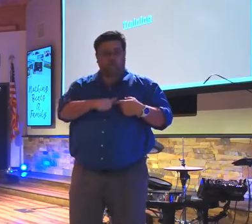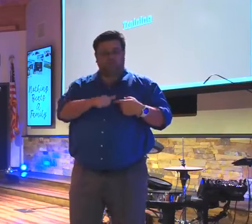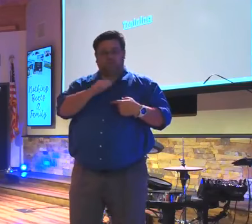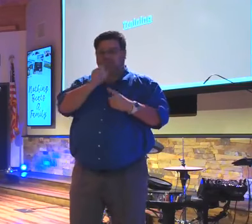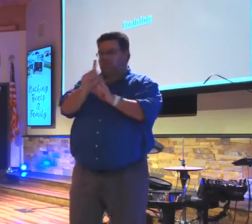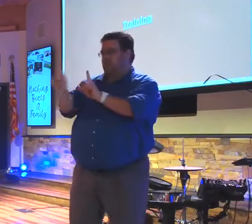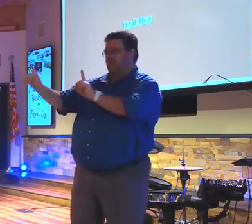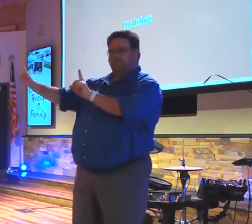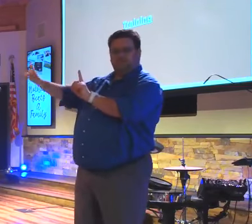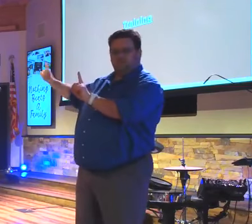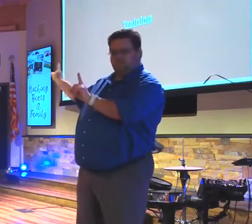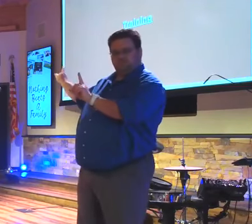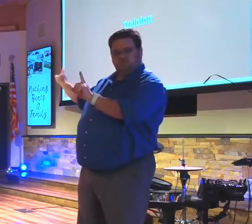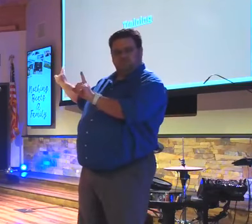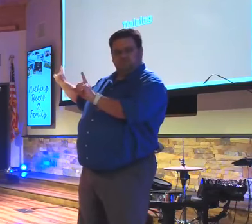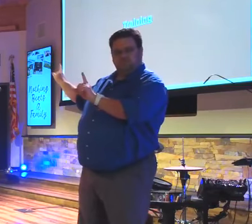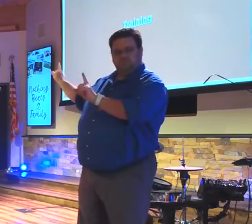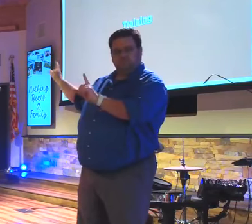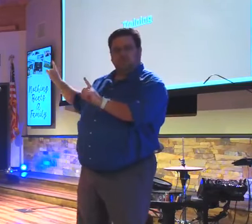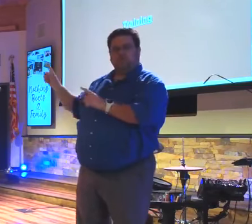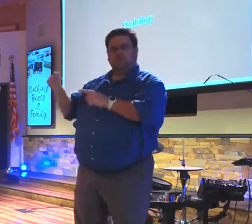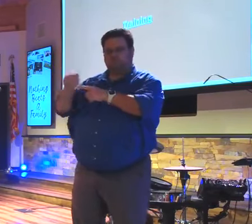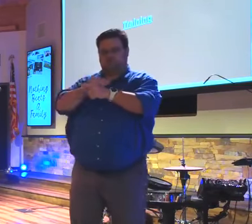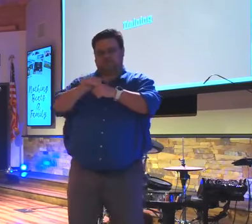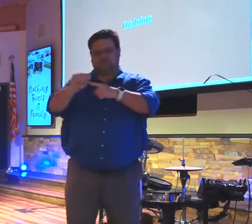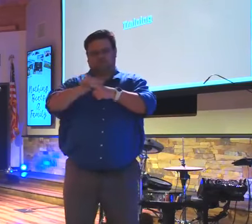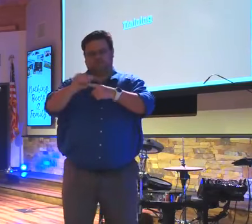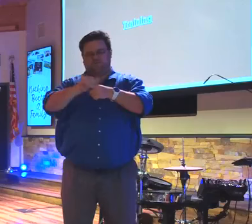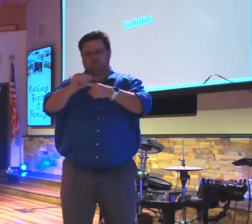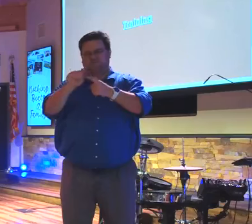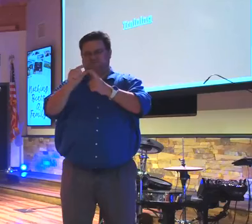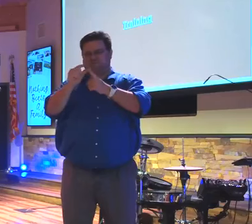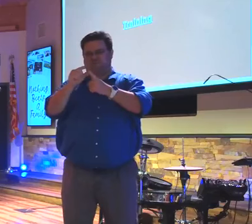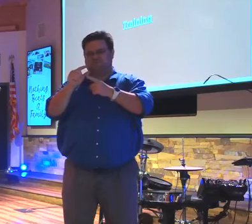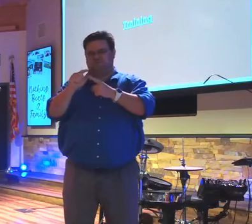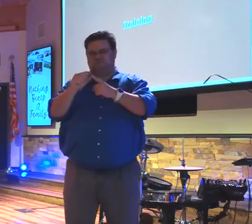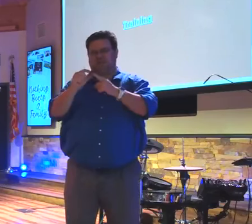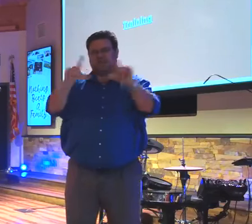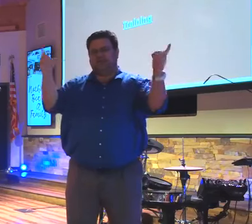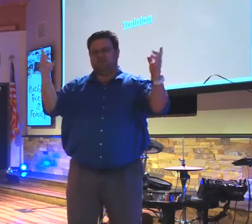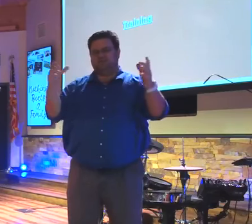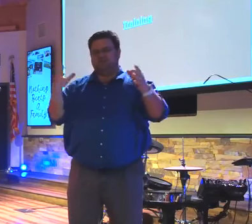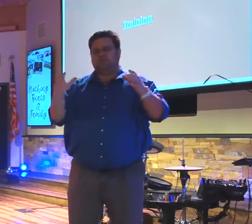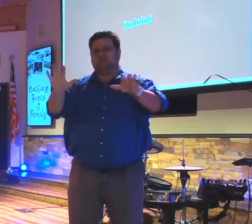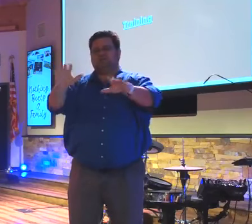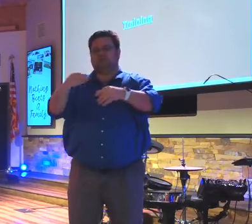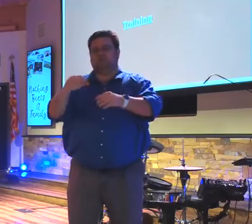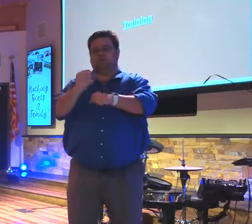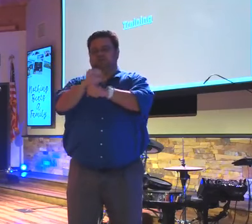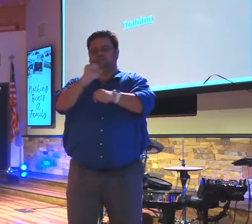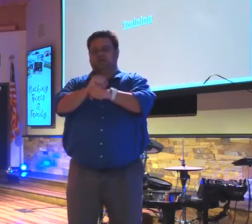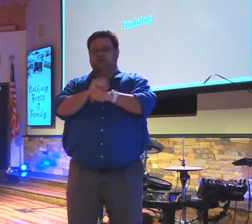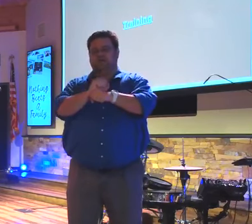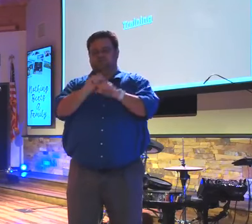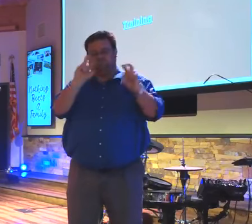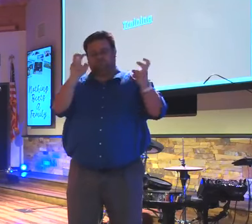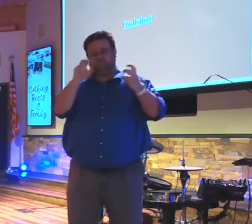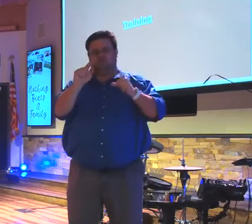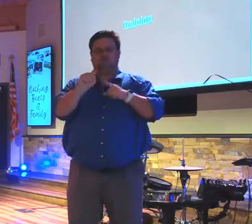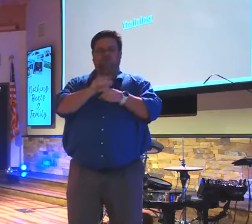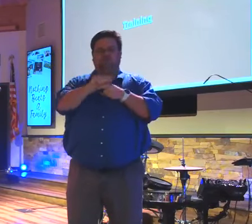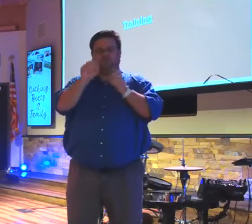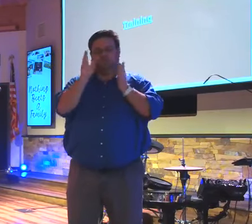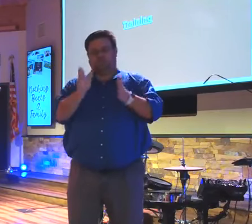not depart from it. Now, training is a word we use a lot today, right? Some of you may have a job title with the word trainer in